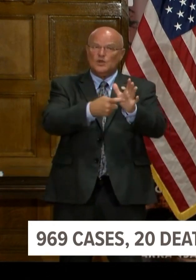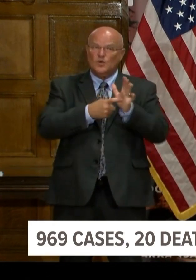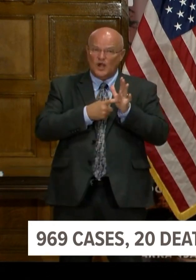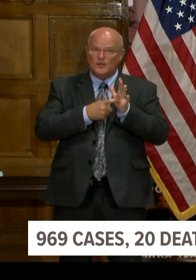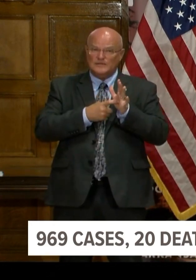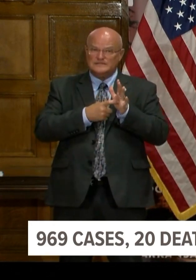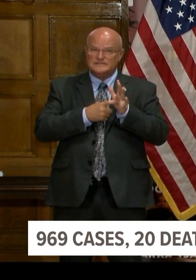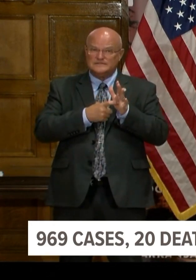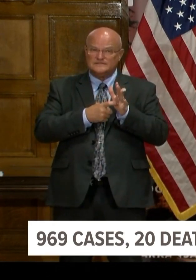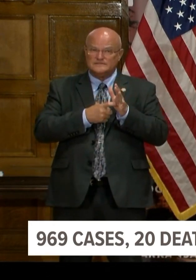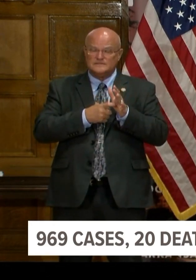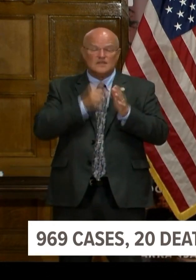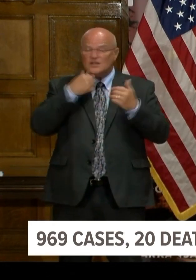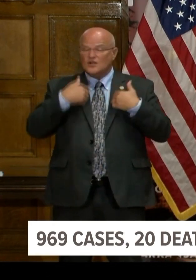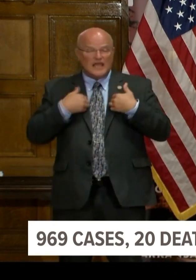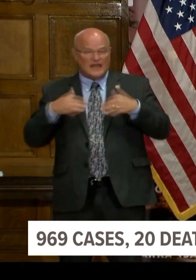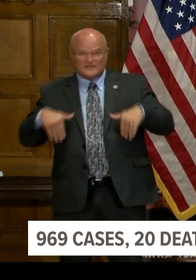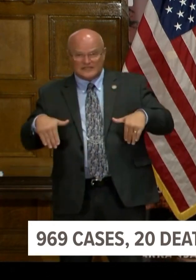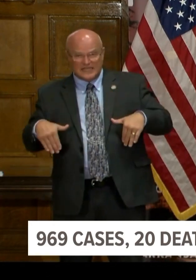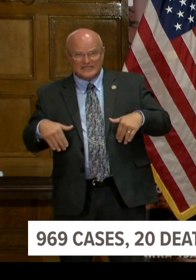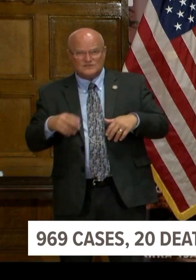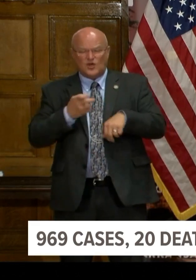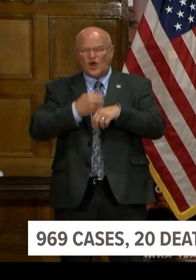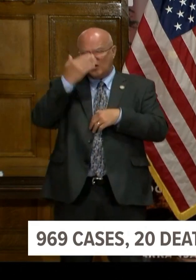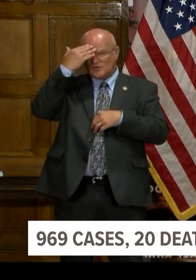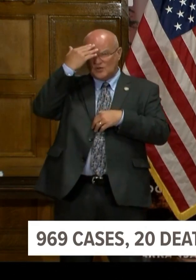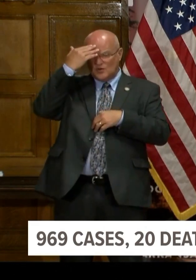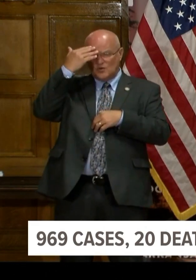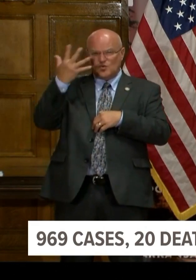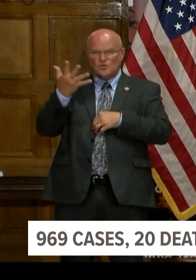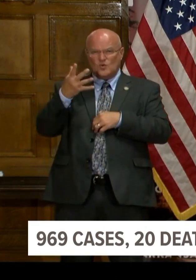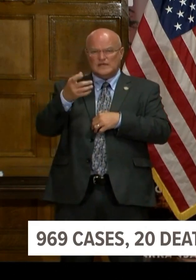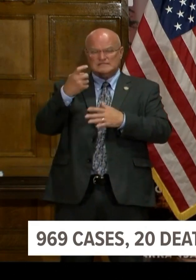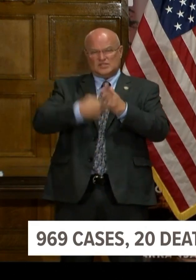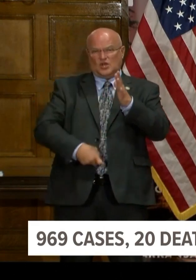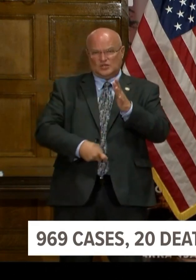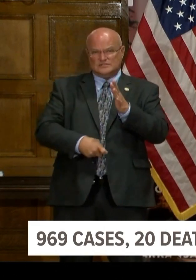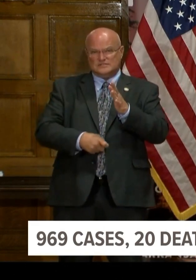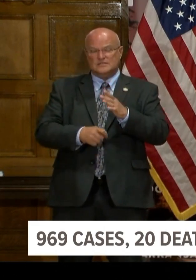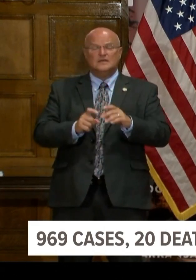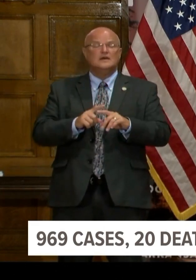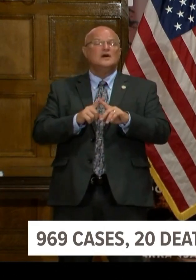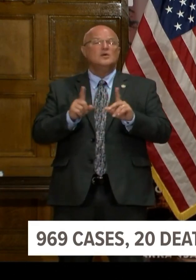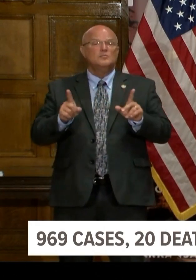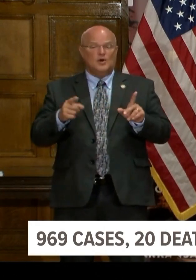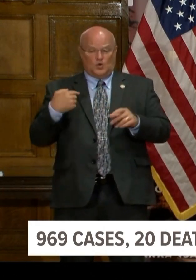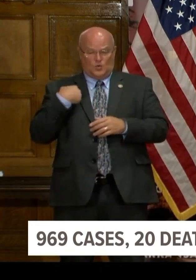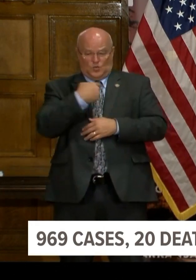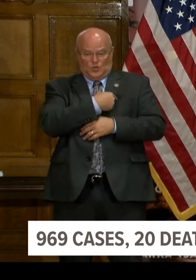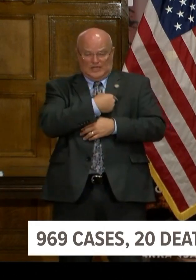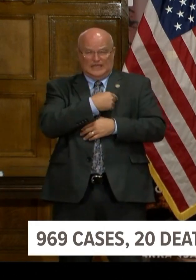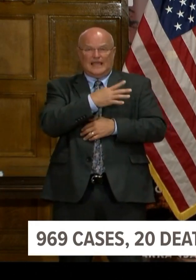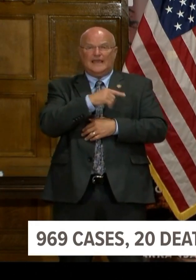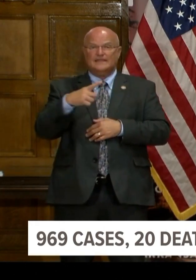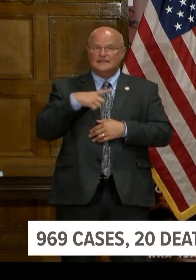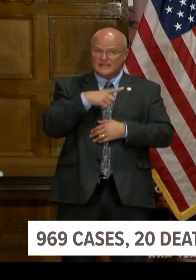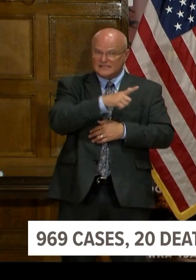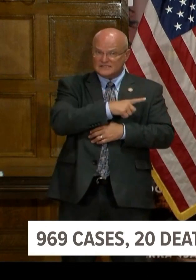But we don't have those details yet, so it's hard to know the investment. But we, including the General